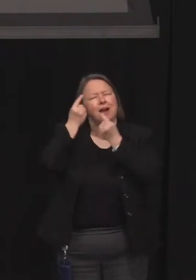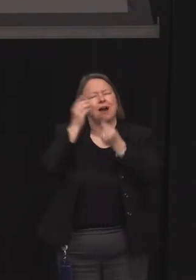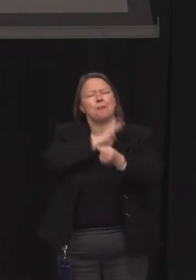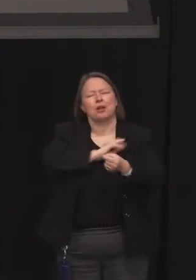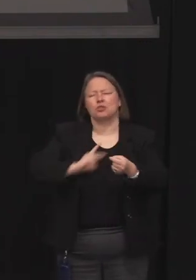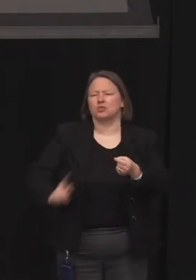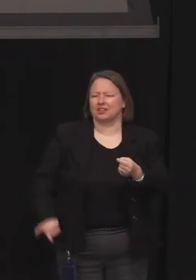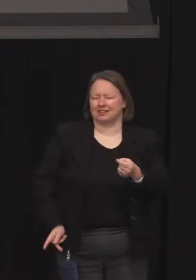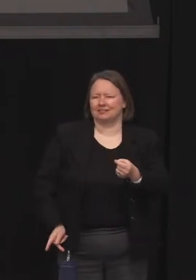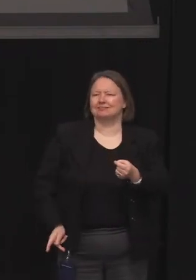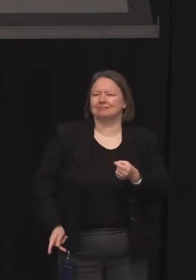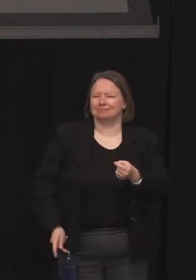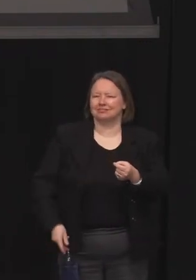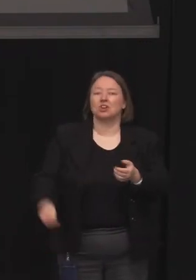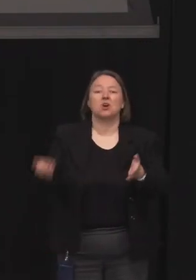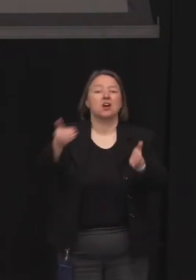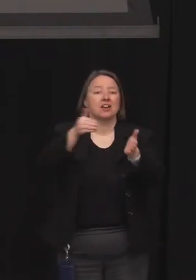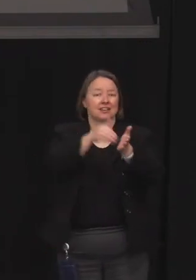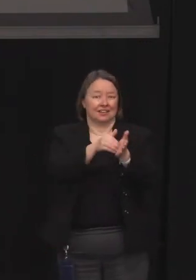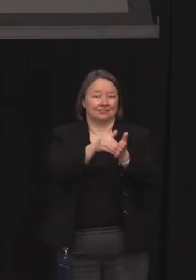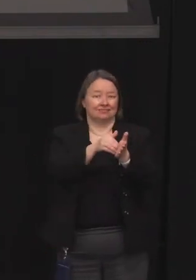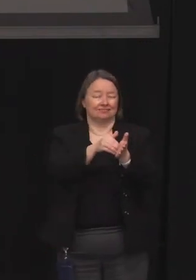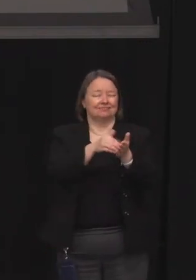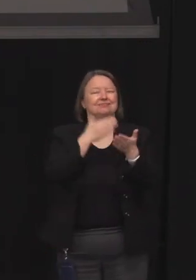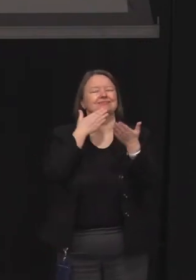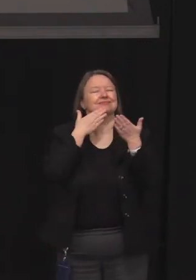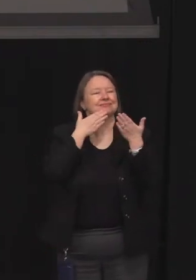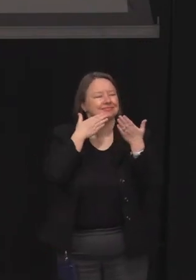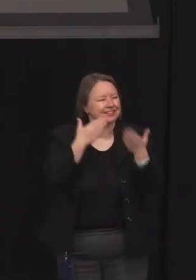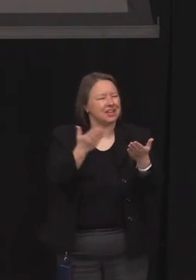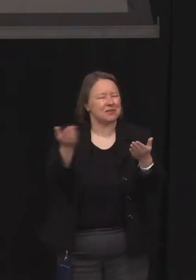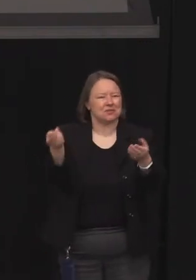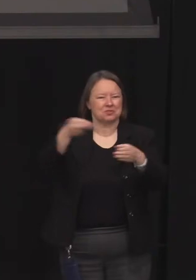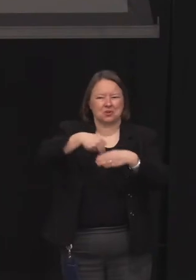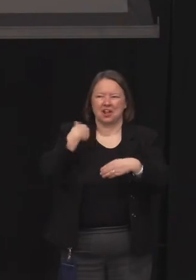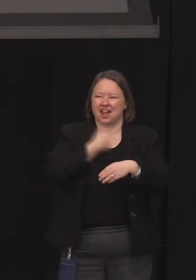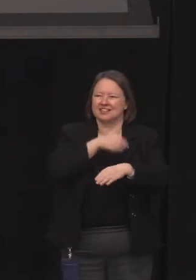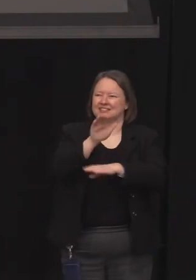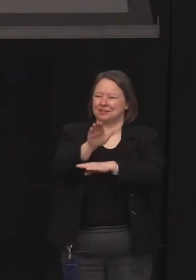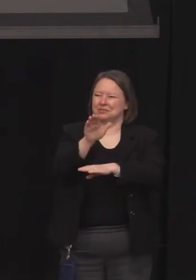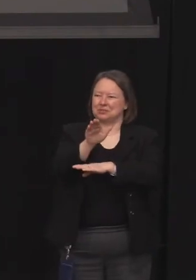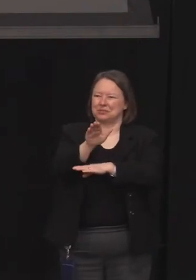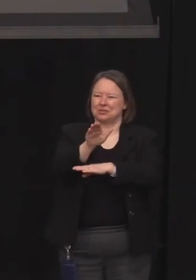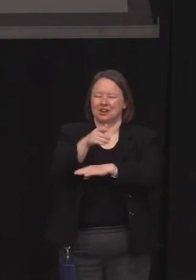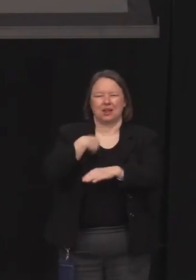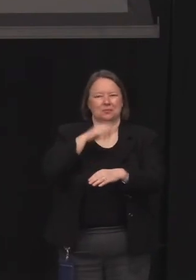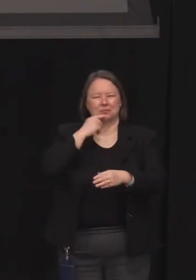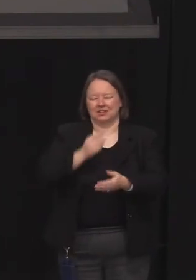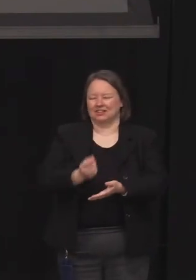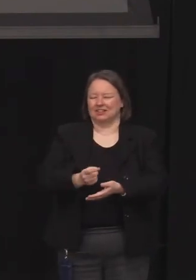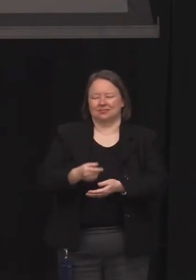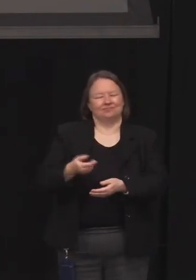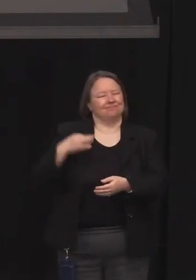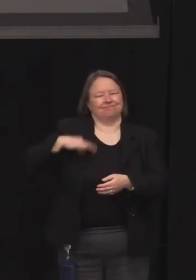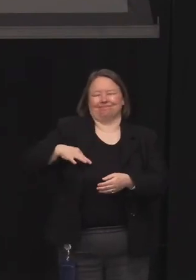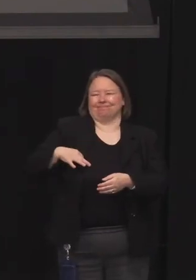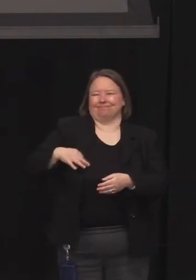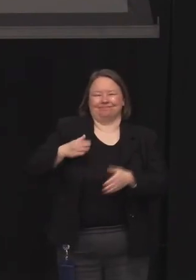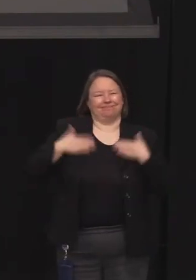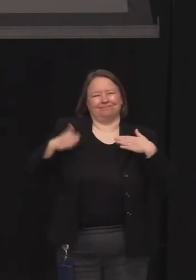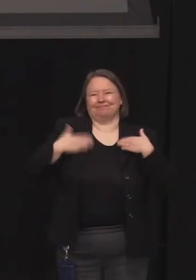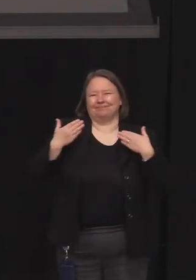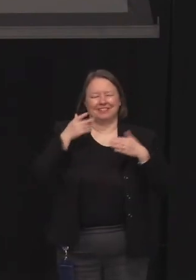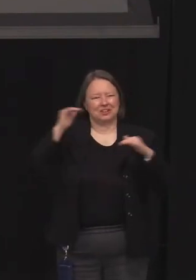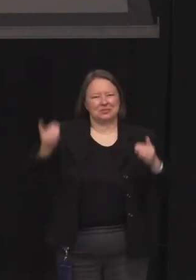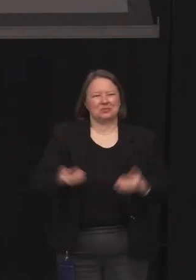King. So again, I want to say thank you all for being with us this afternoon. I am privileged and I have the joy in